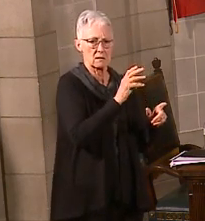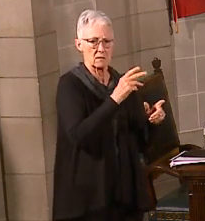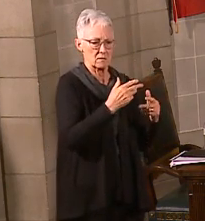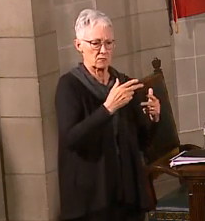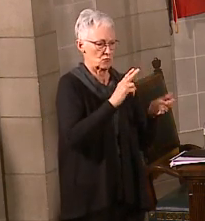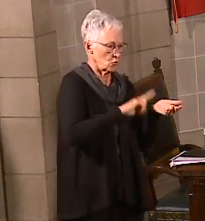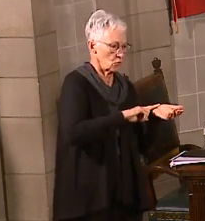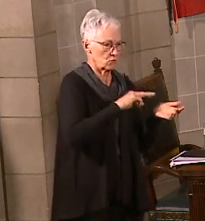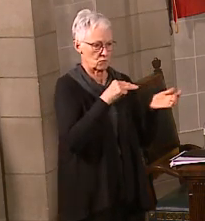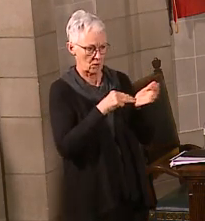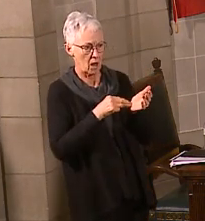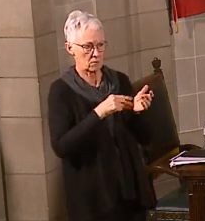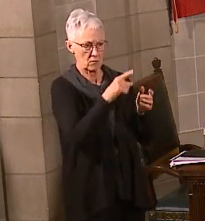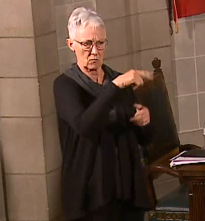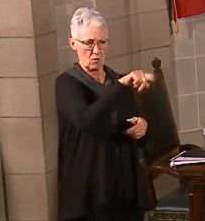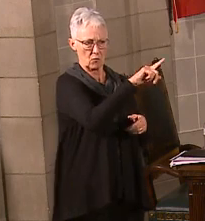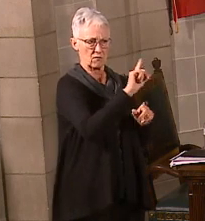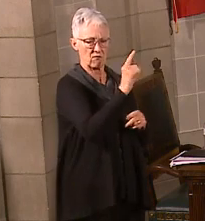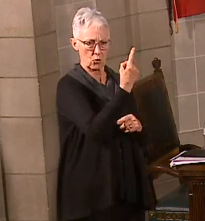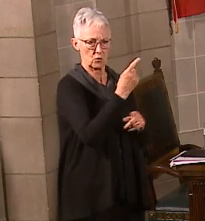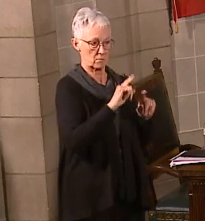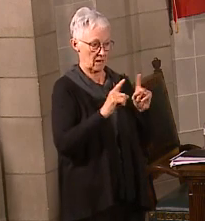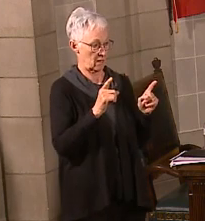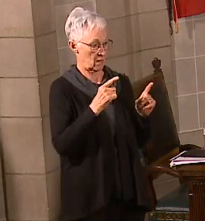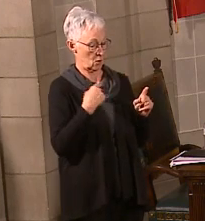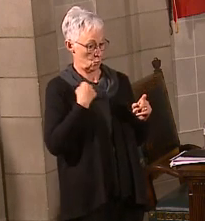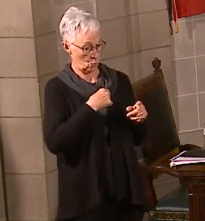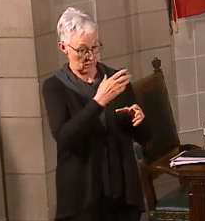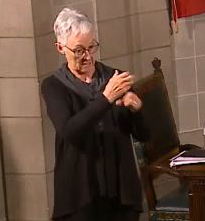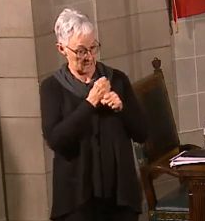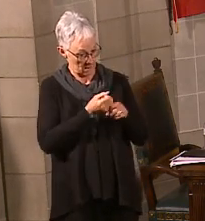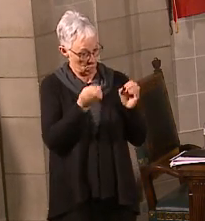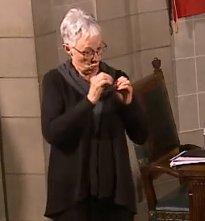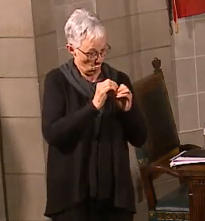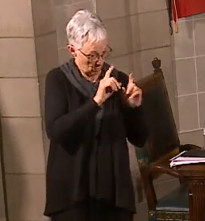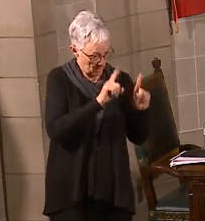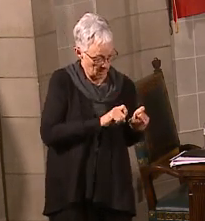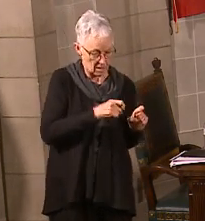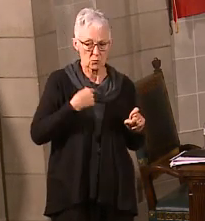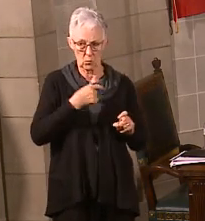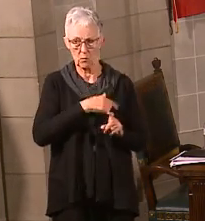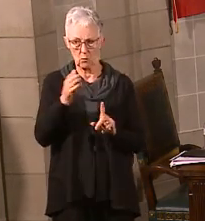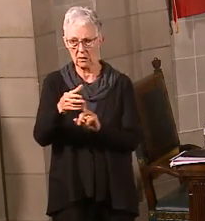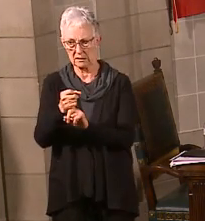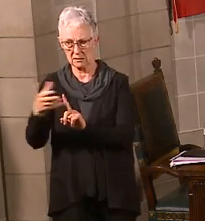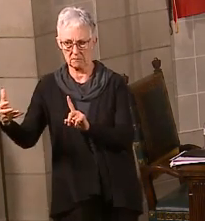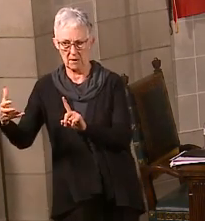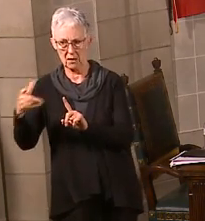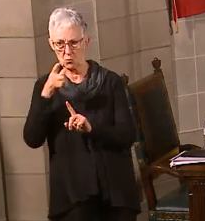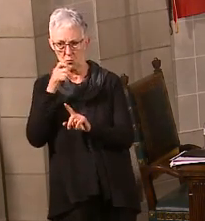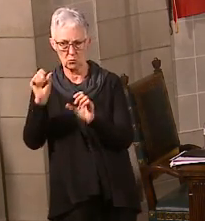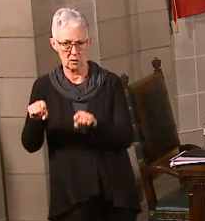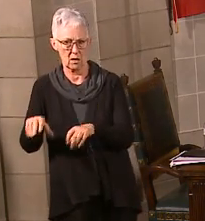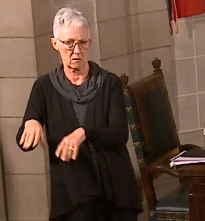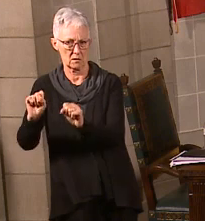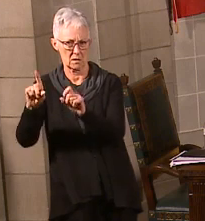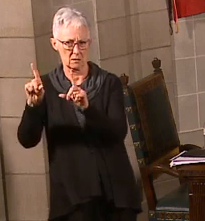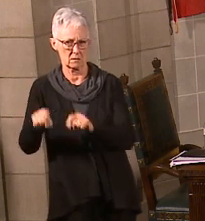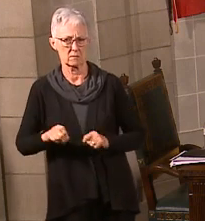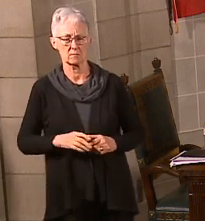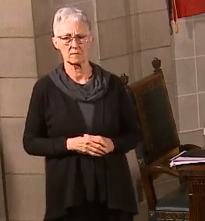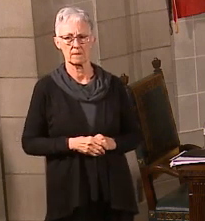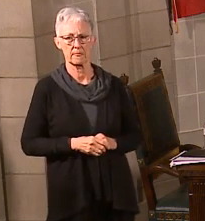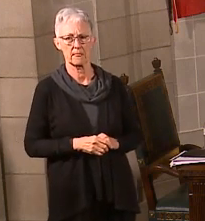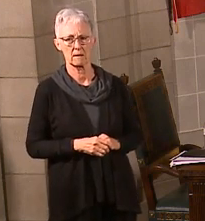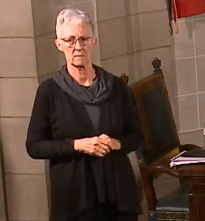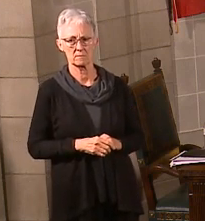as we're ready to announce those things. But I think we prioritized appropriately. Last question. Last question, Lee. That phone call in just a few minutes with President